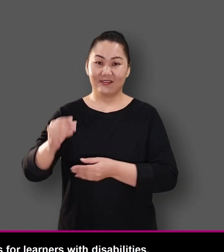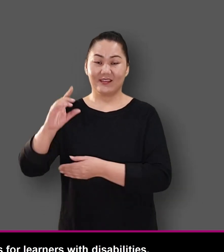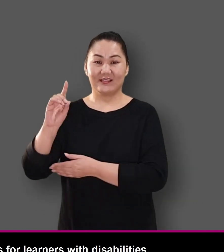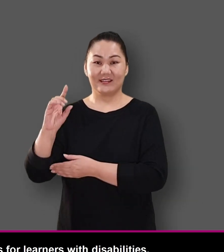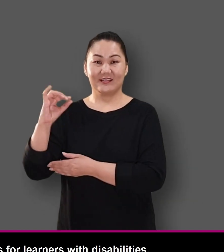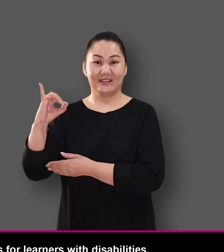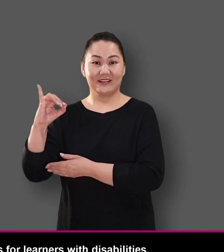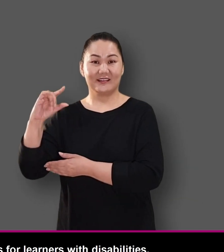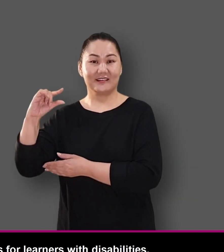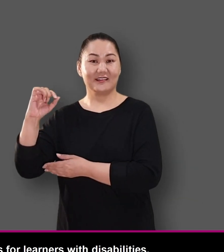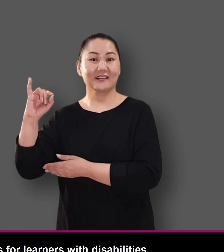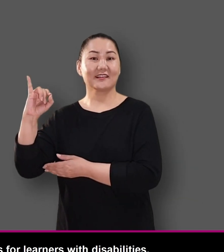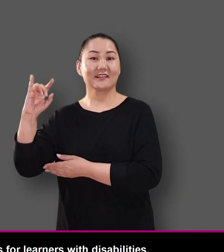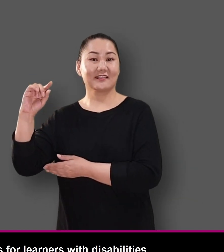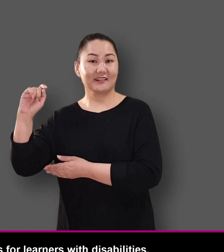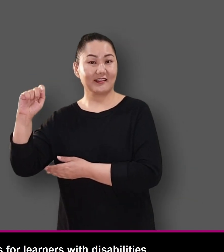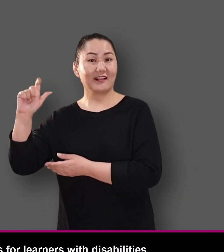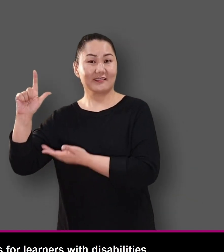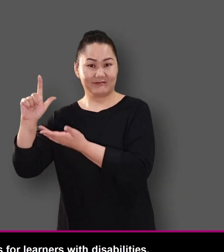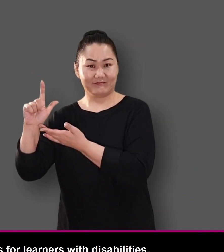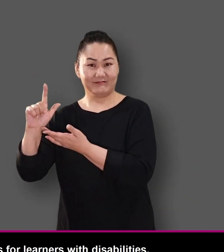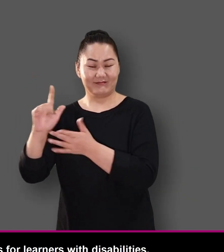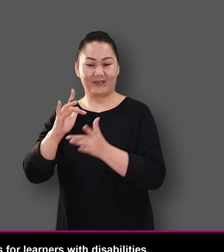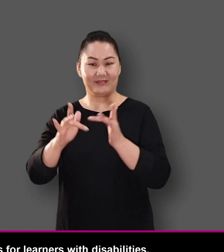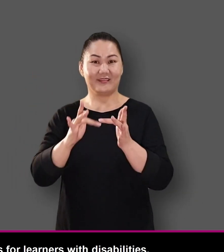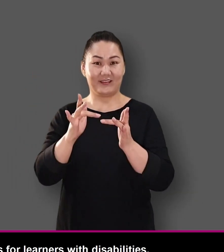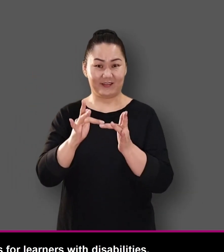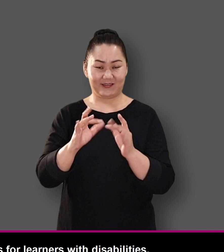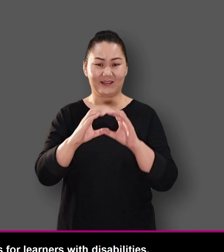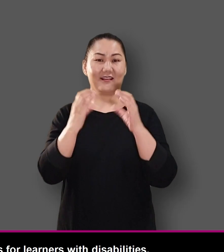Providing digital classes for learners with disabilities.